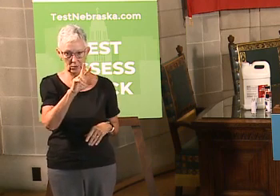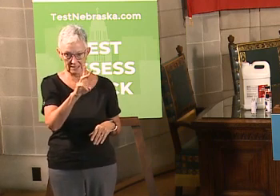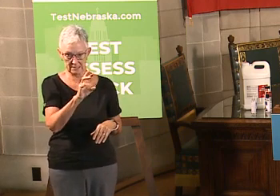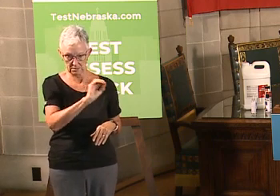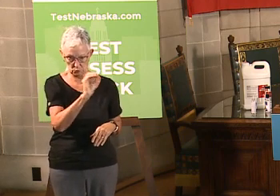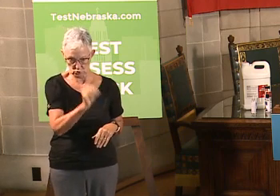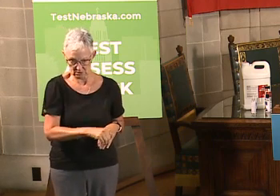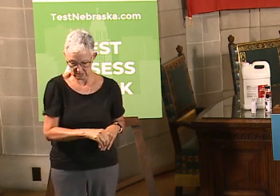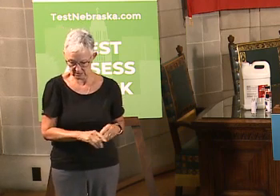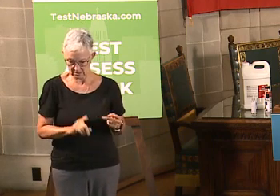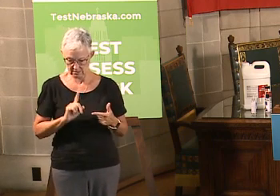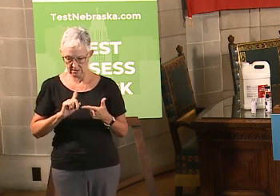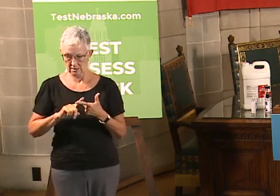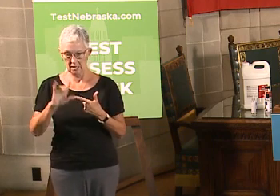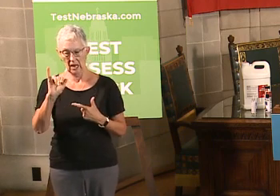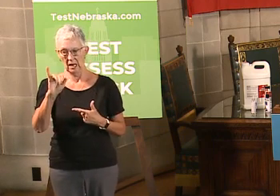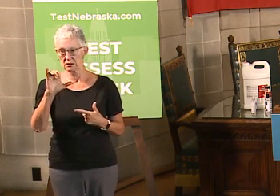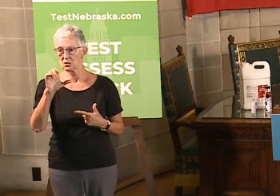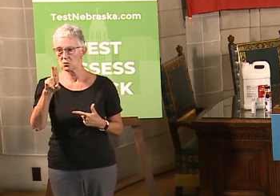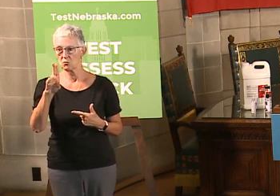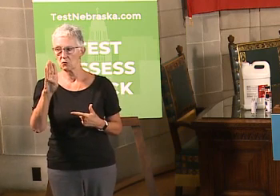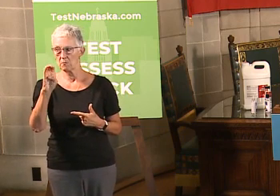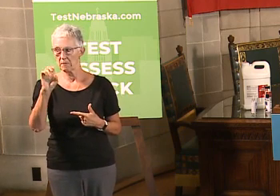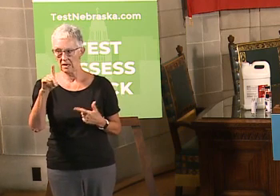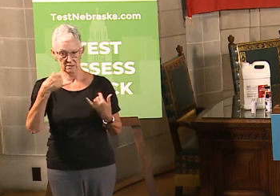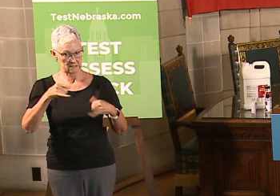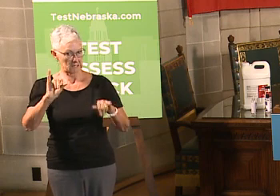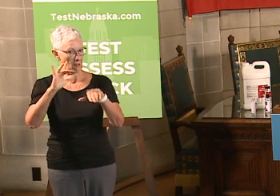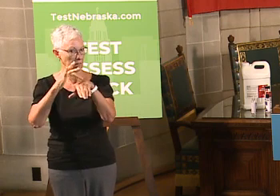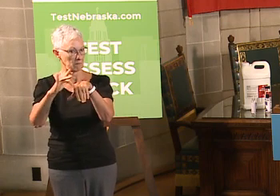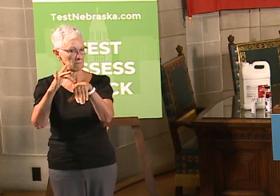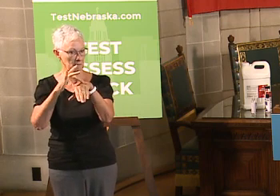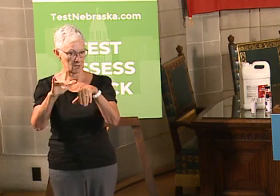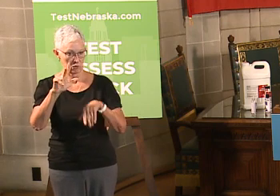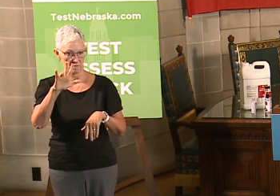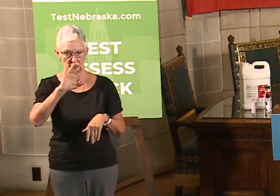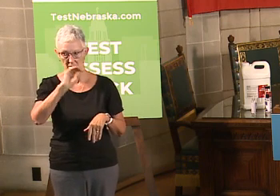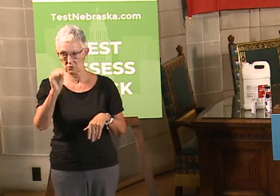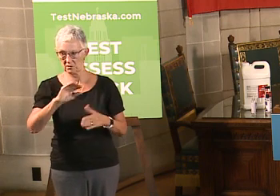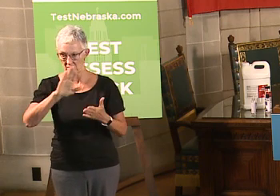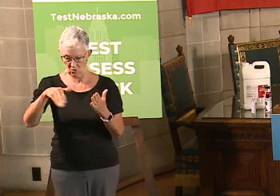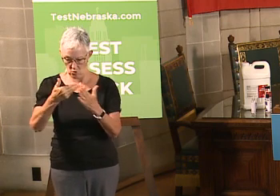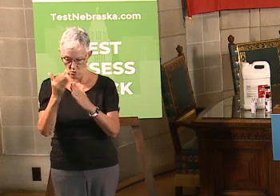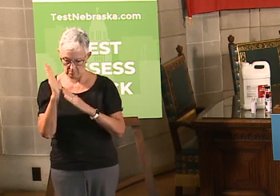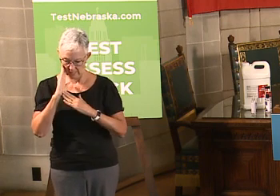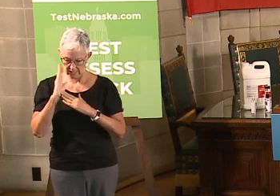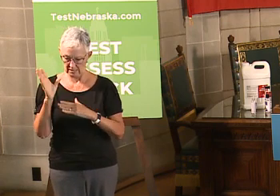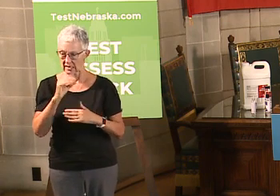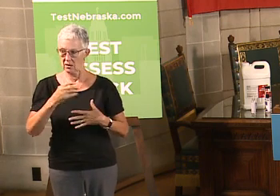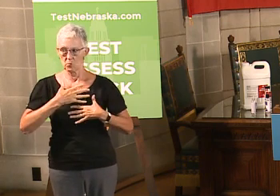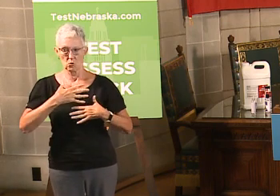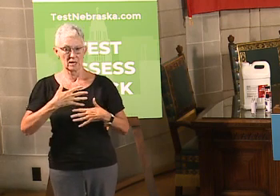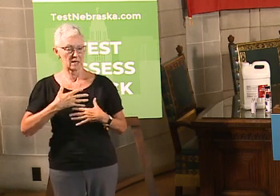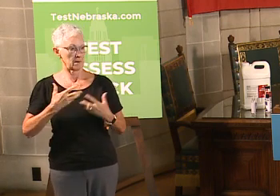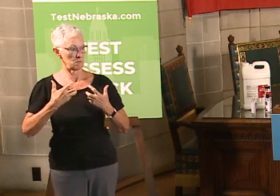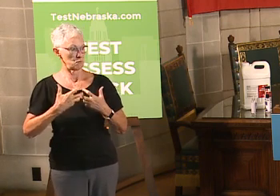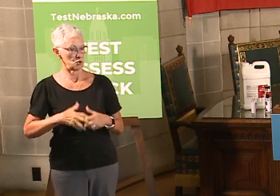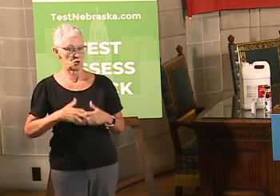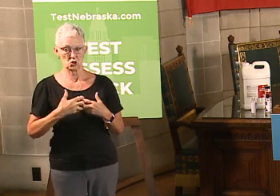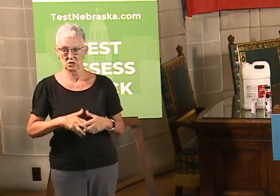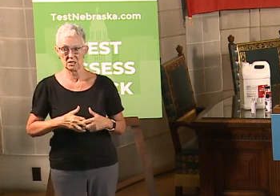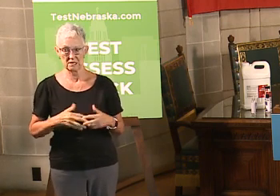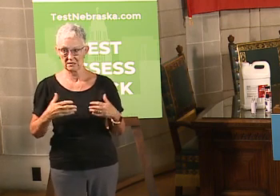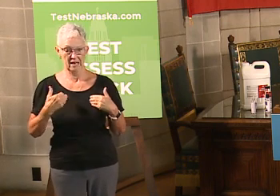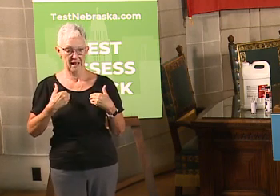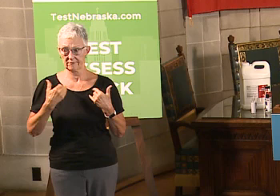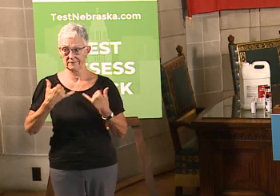the ICU bed availabilities at 35%, and the ventilator availability is at 83%. And I don't think we've actually fallen